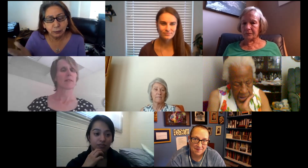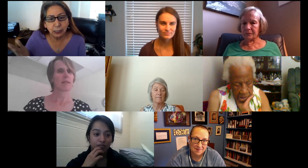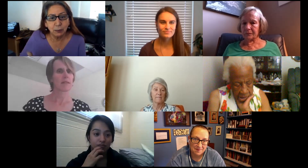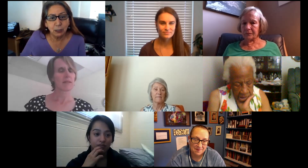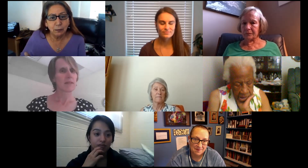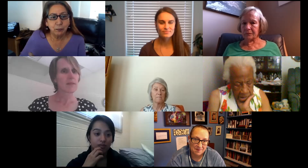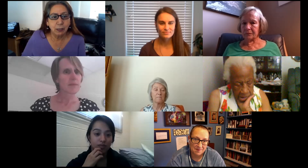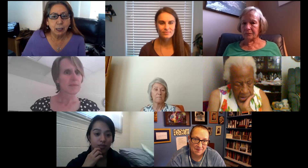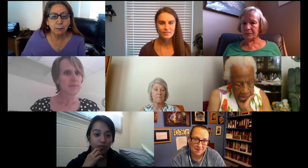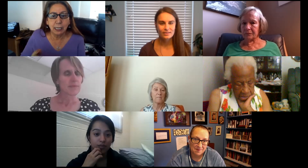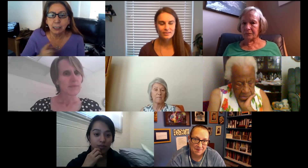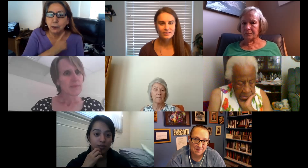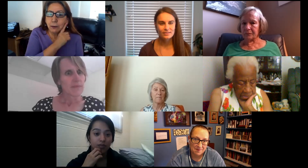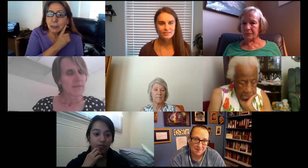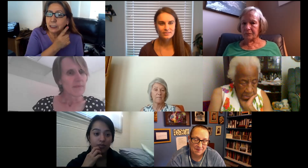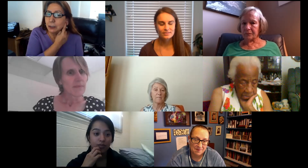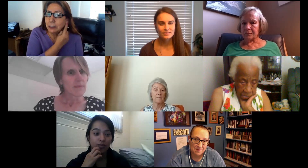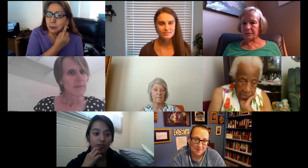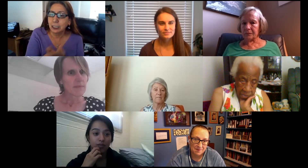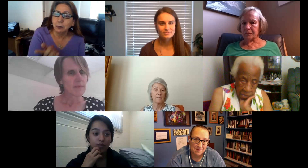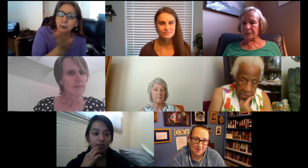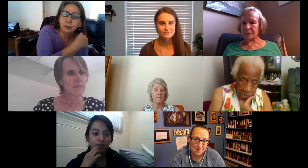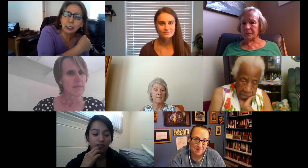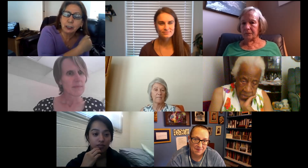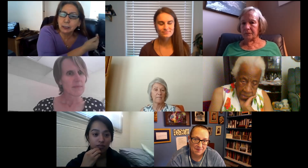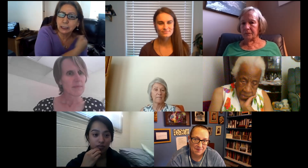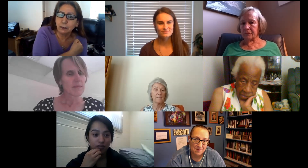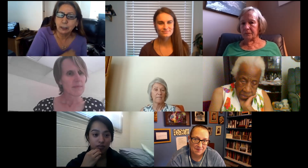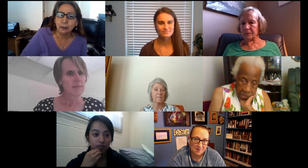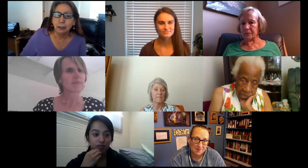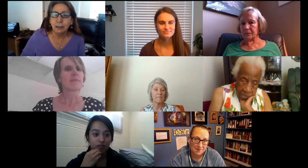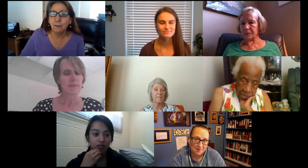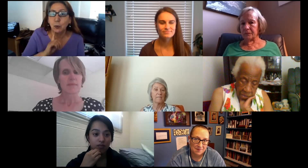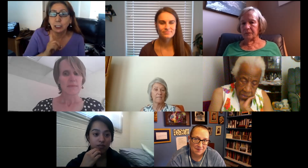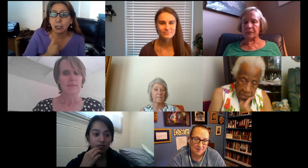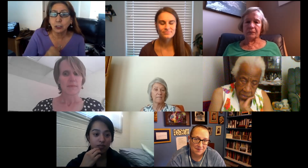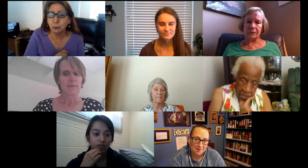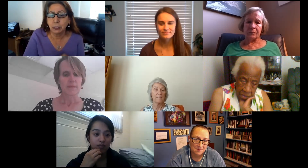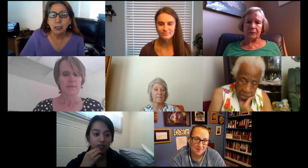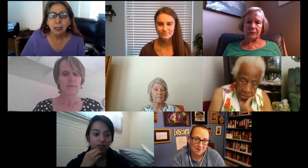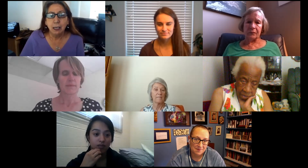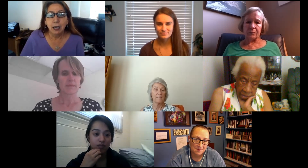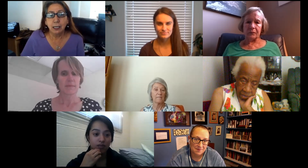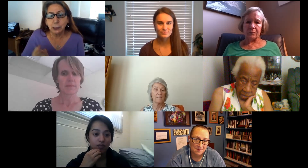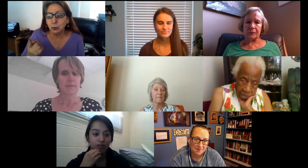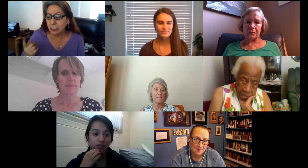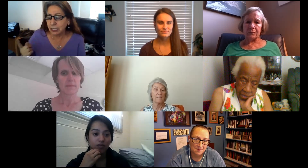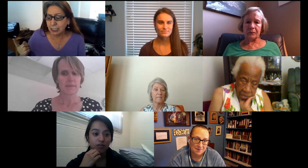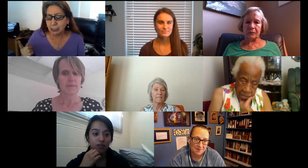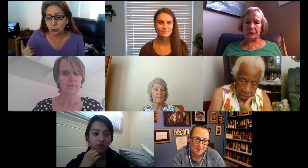them know. My ear, best ear is this one. Can you move over here and sit over here? Do you wanna talk to me? This morning I had a new